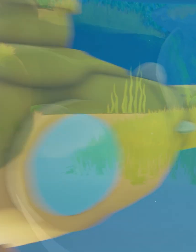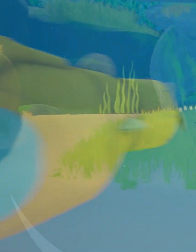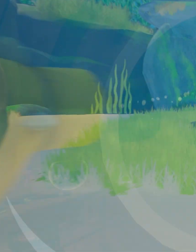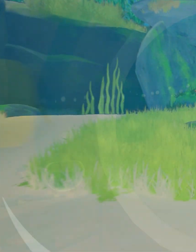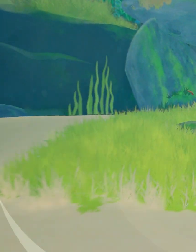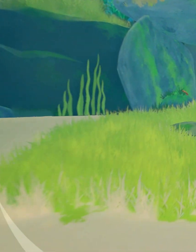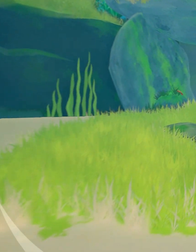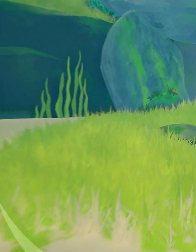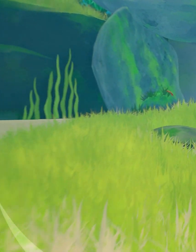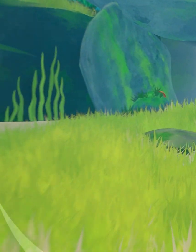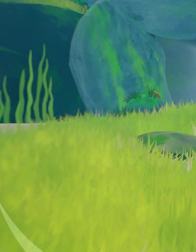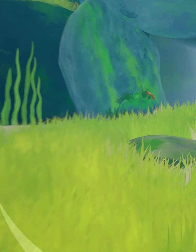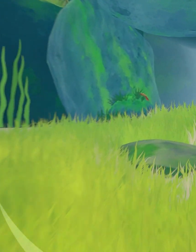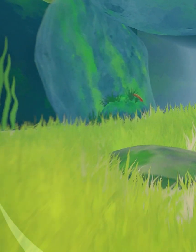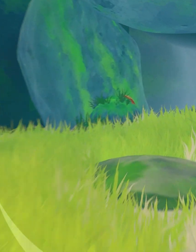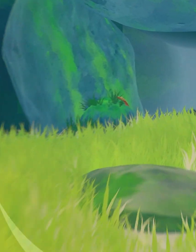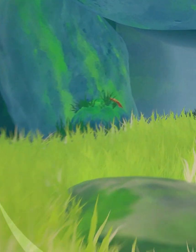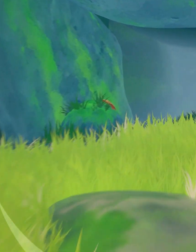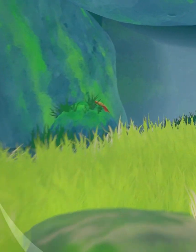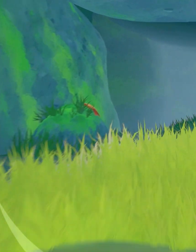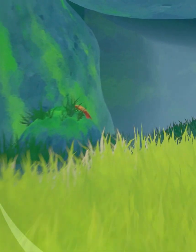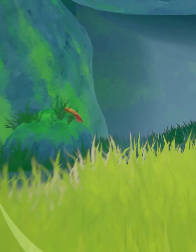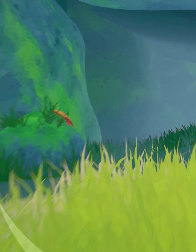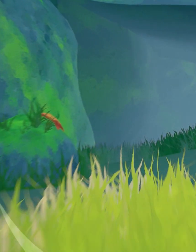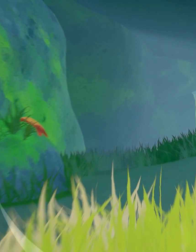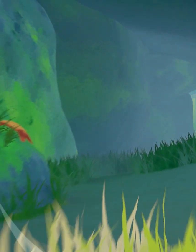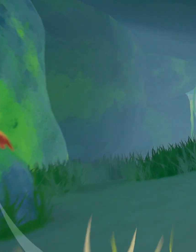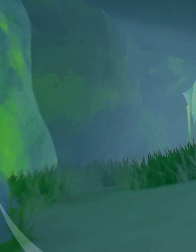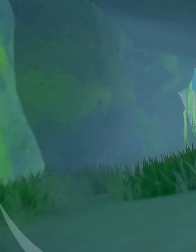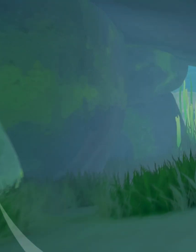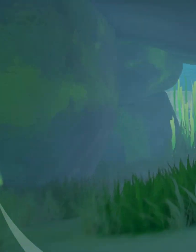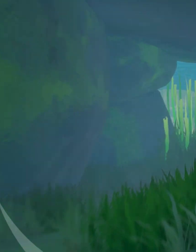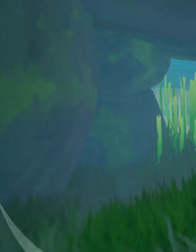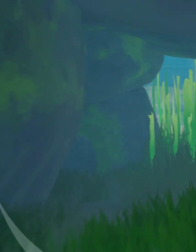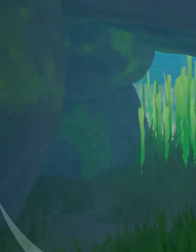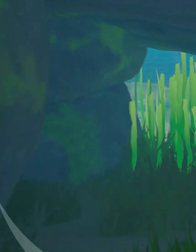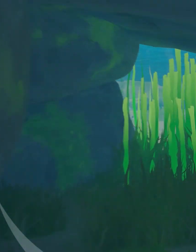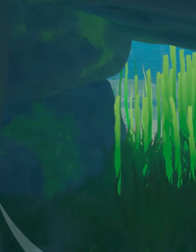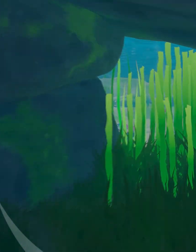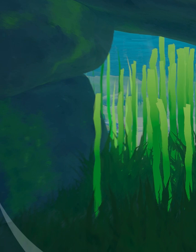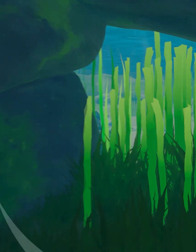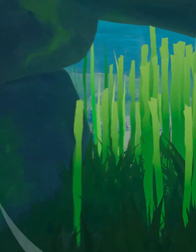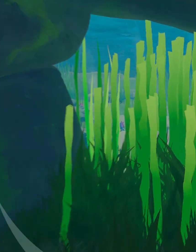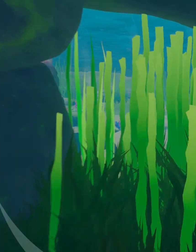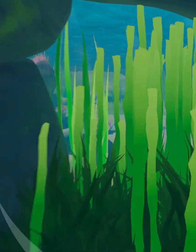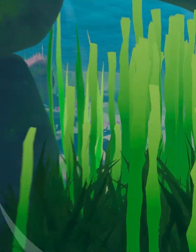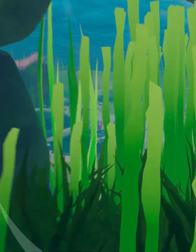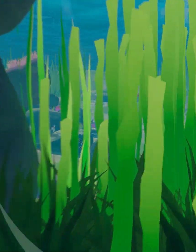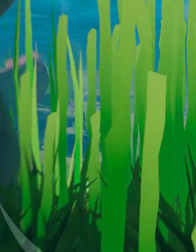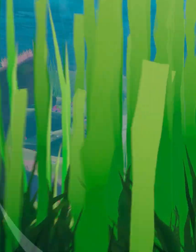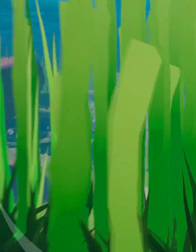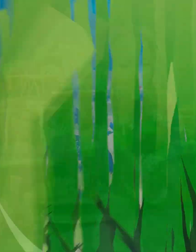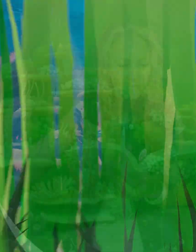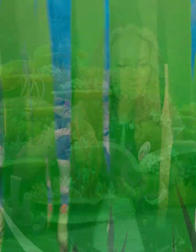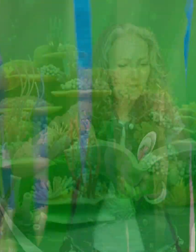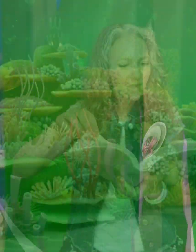Time to destination. 5, 4, 3, 2, 1.